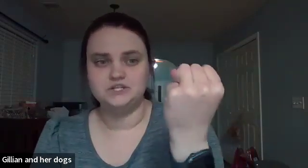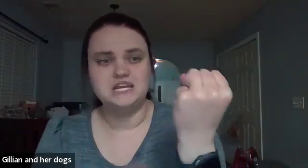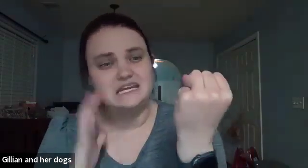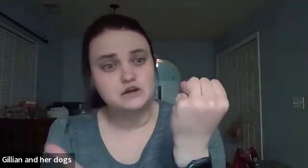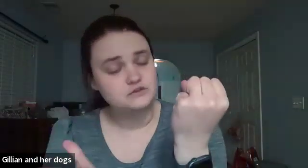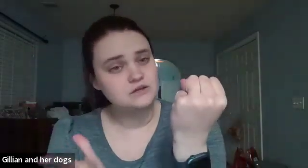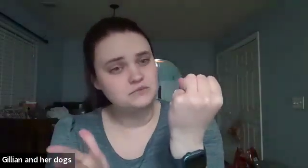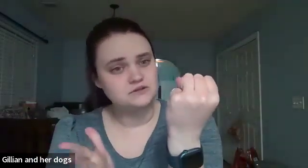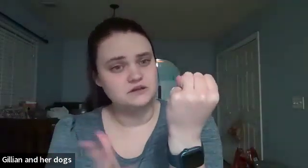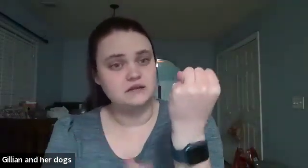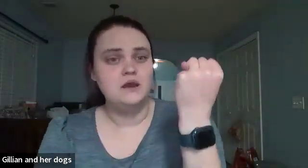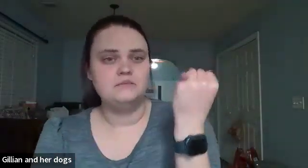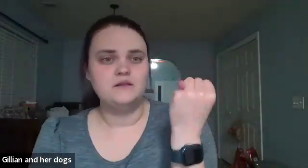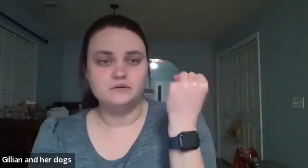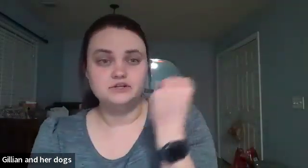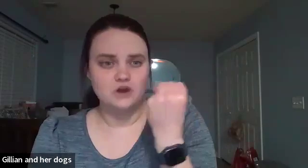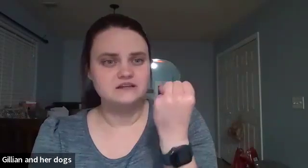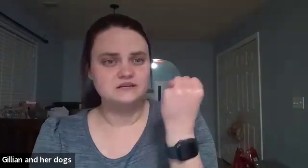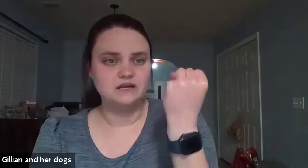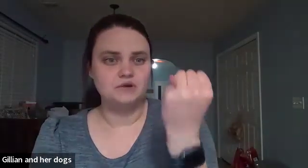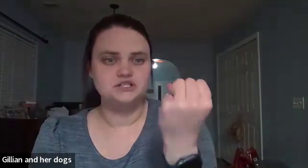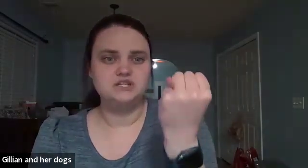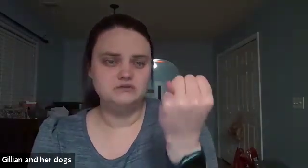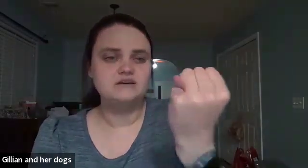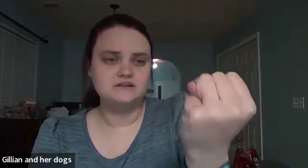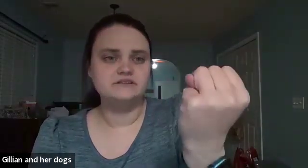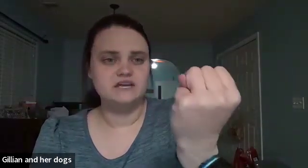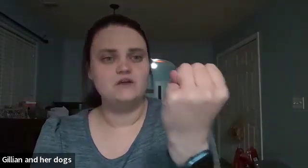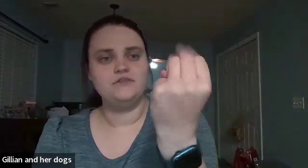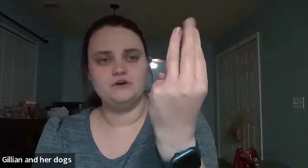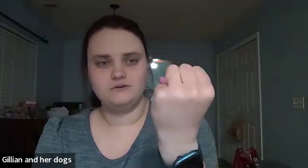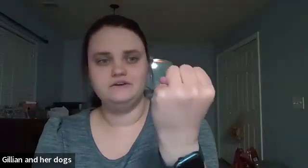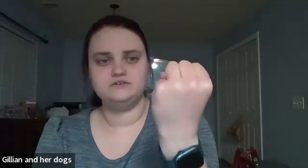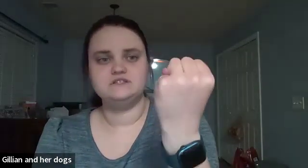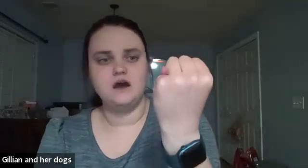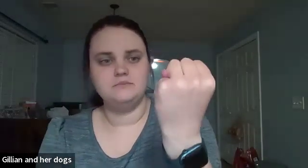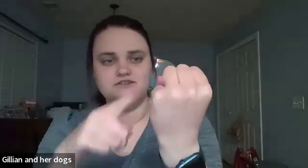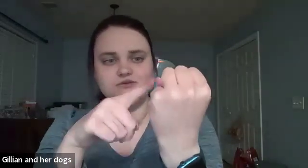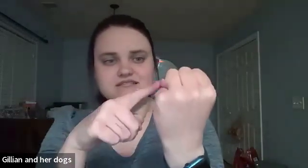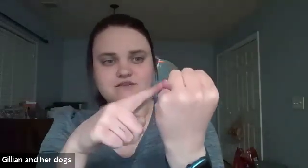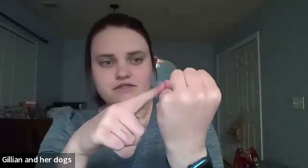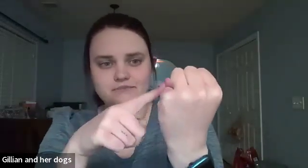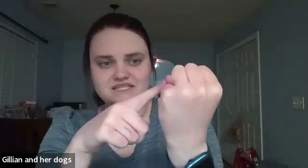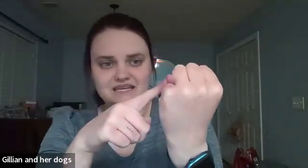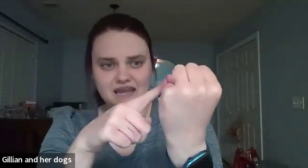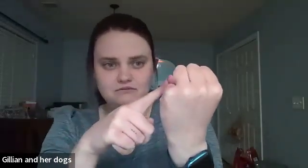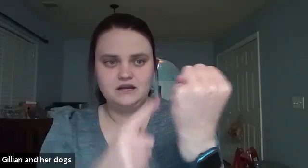which it is hard through a computer screen, but like when you're talking to someone in person, you can clearly tell that there are 3 fingers up because there's always this little thumb sticking out right